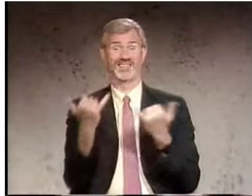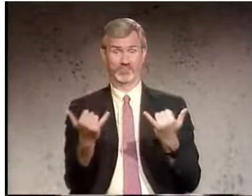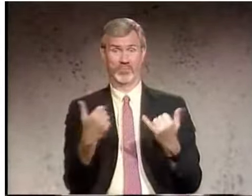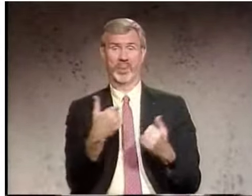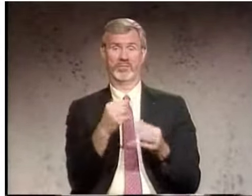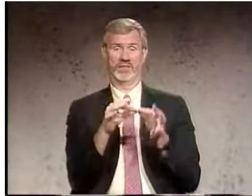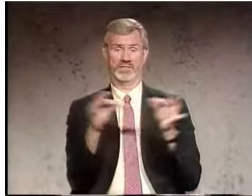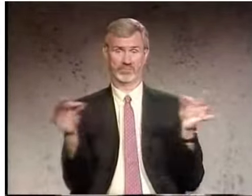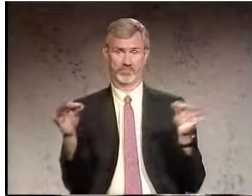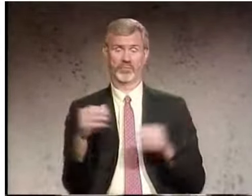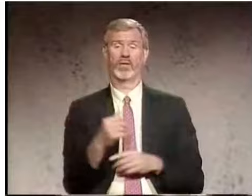unity.